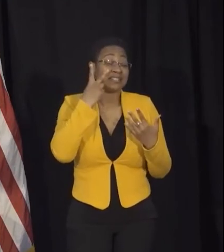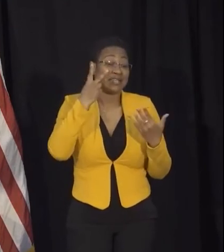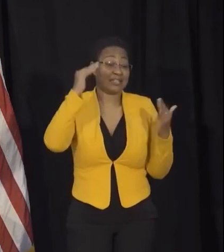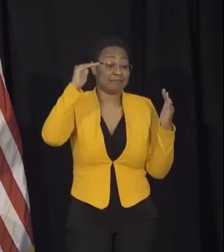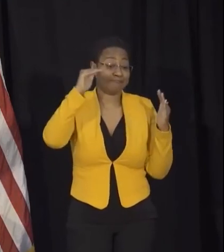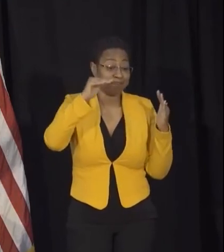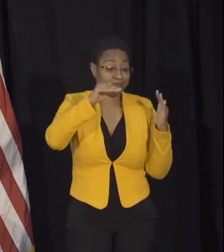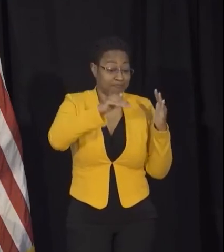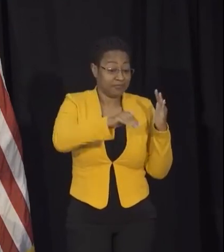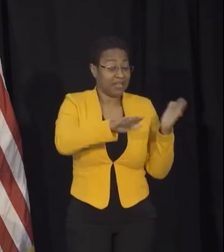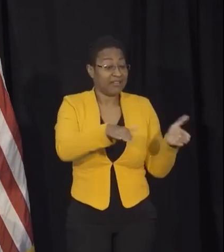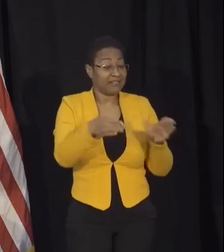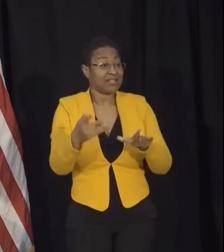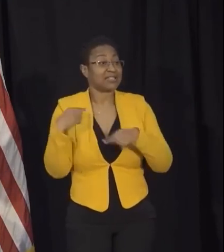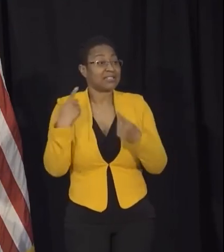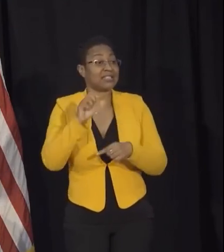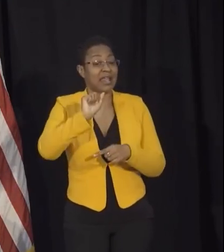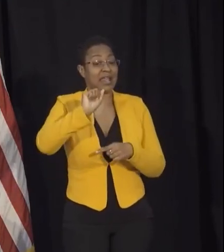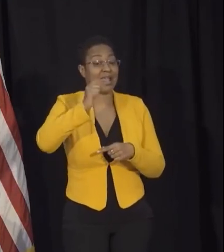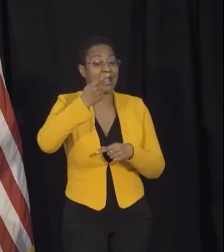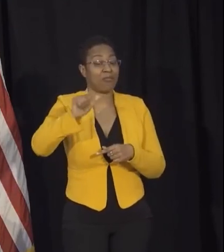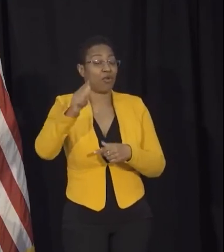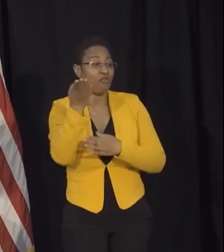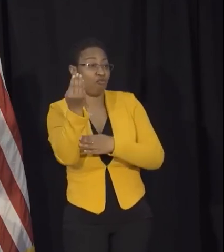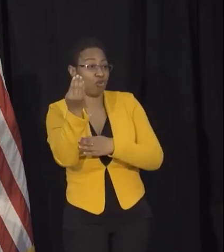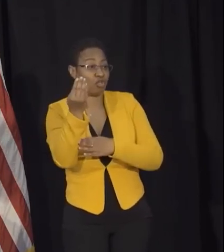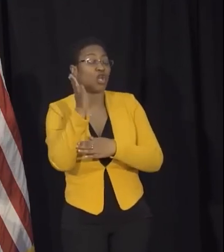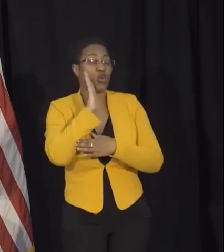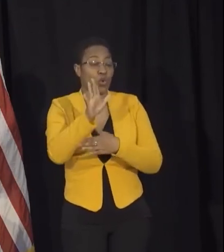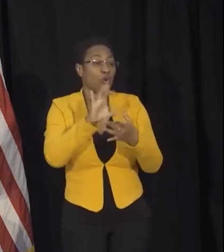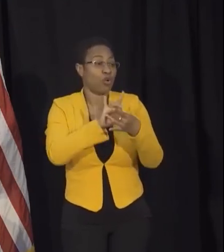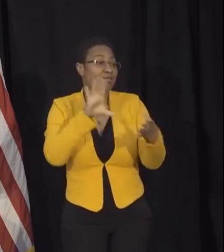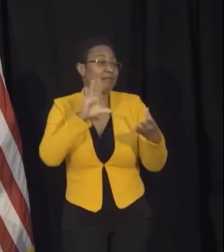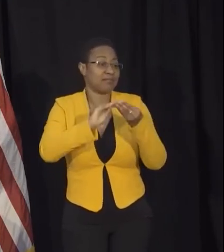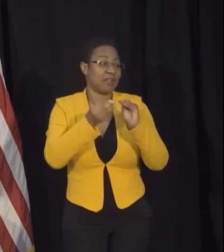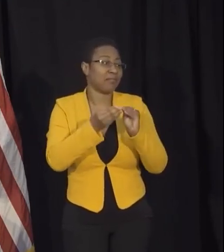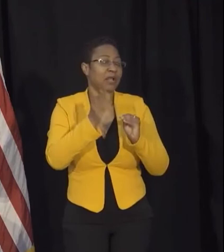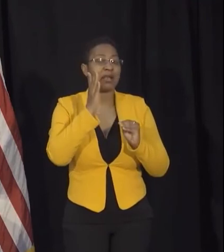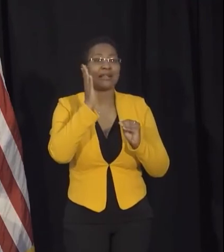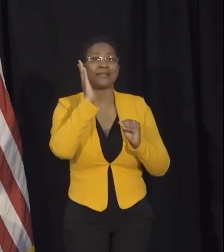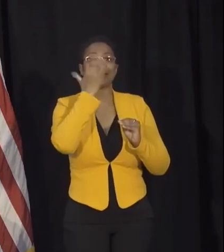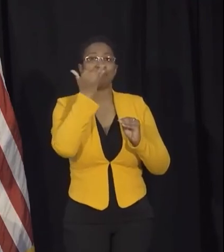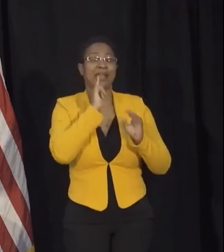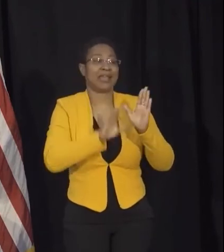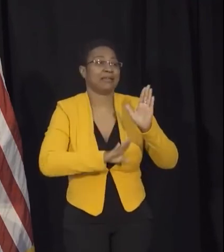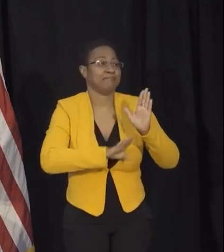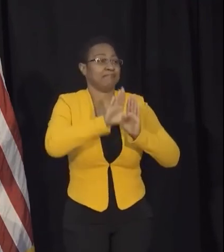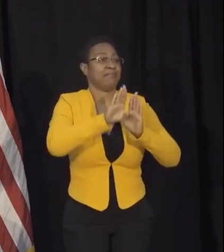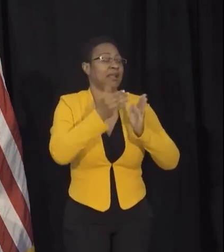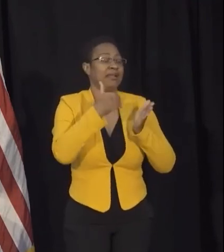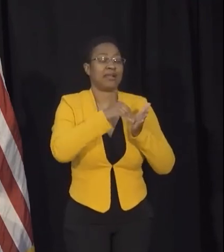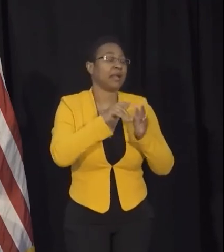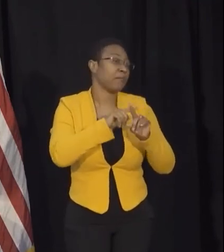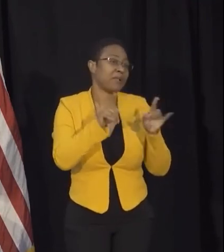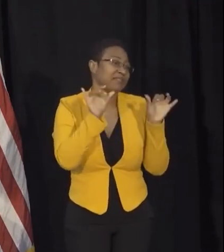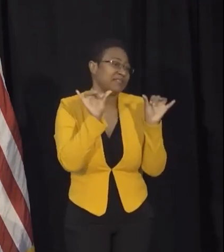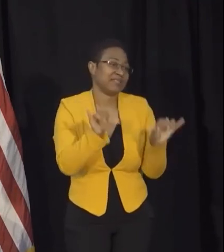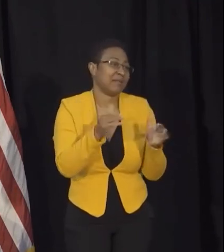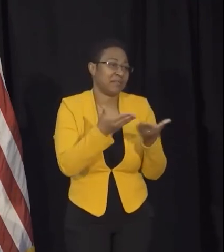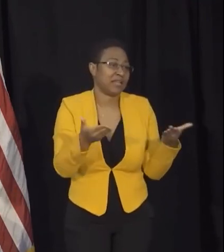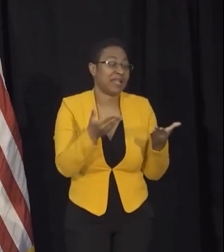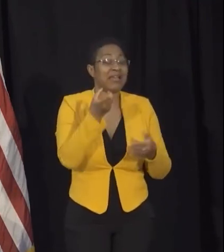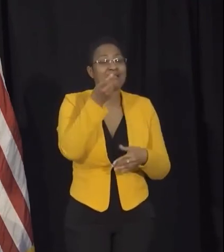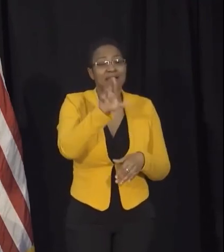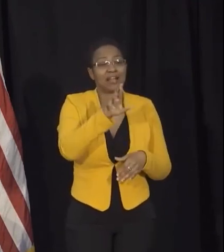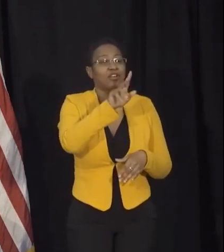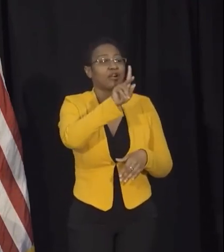since April 14th. We're going to release numbers today that are going to look like it spiked, but it's this same thing. Dr.